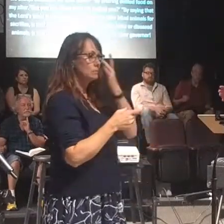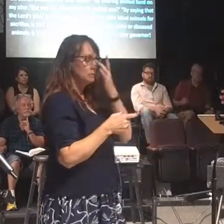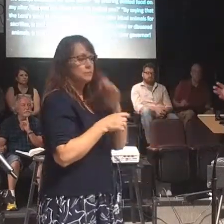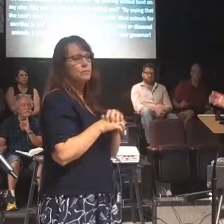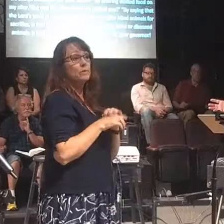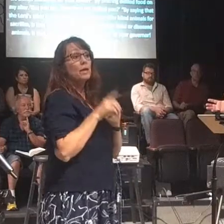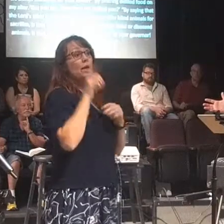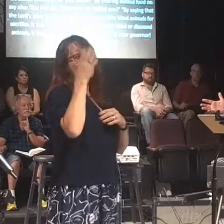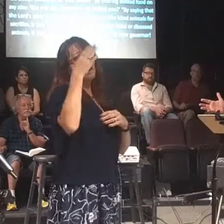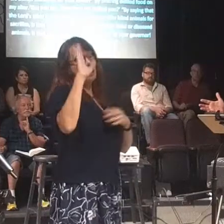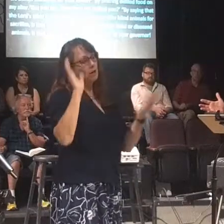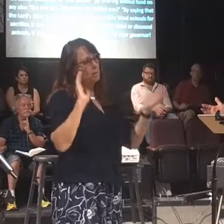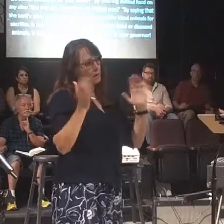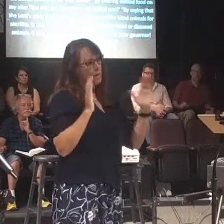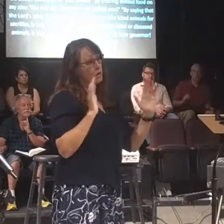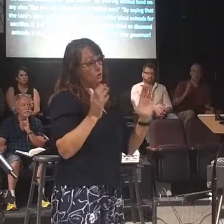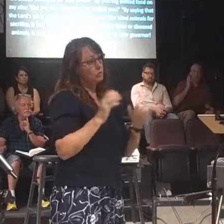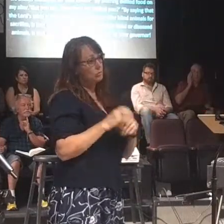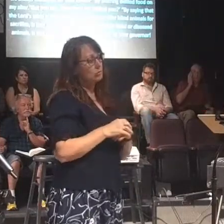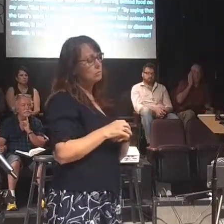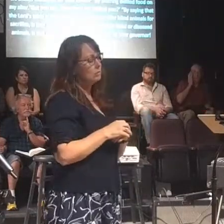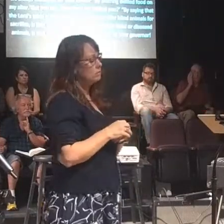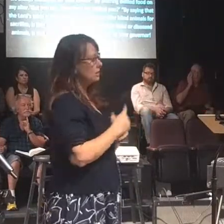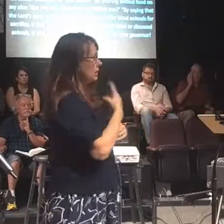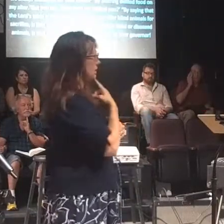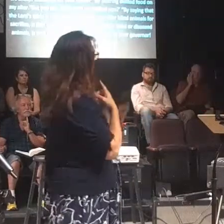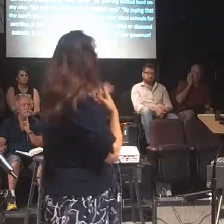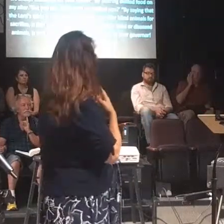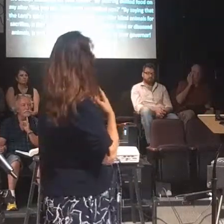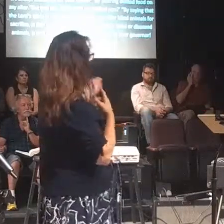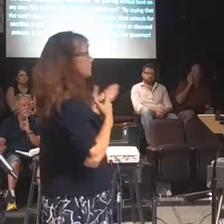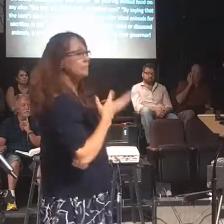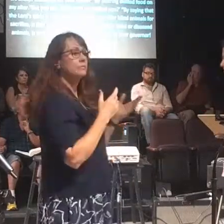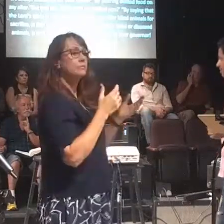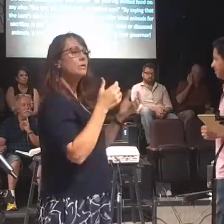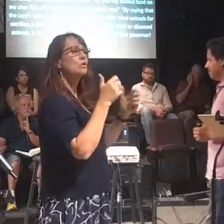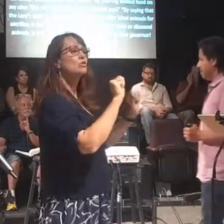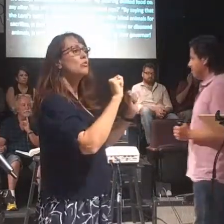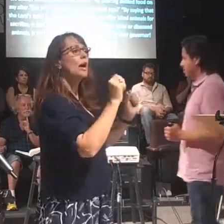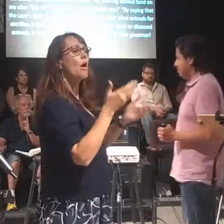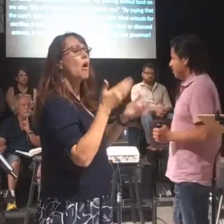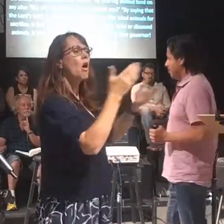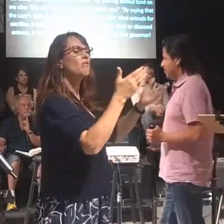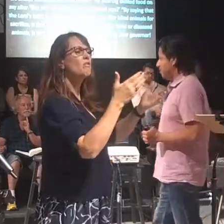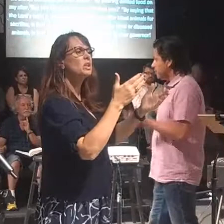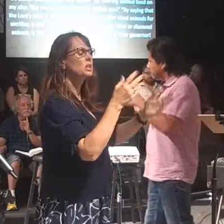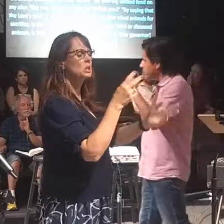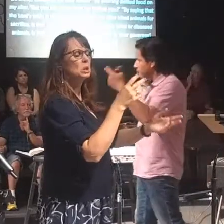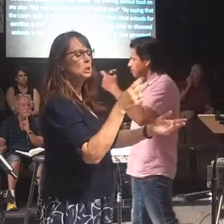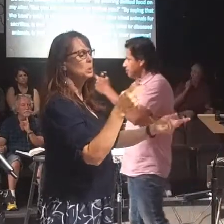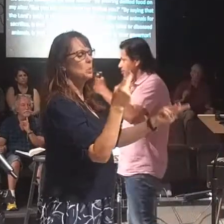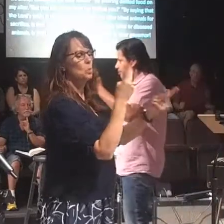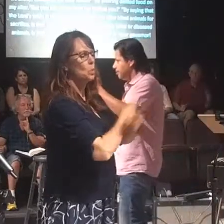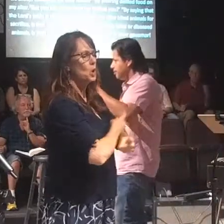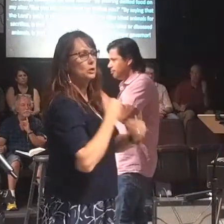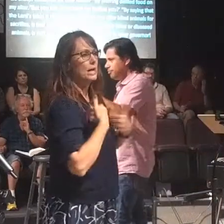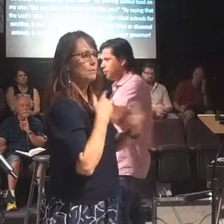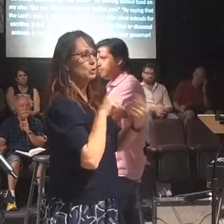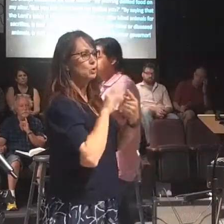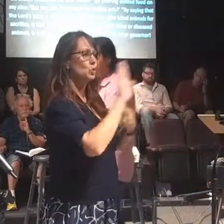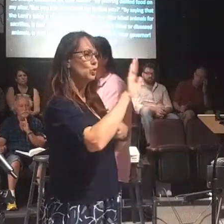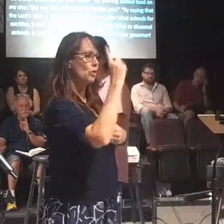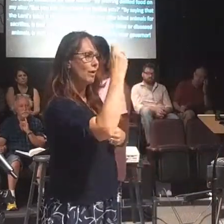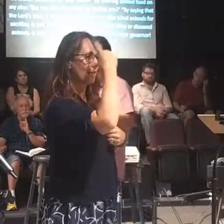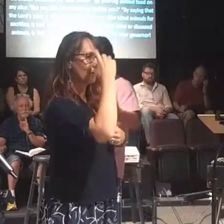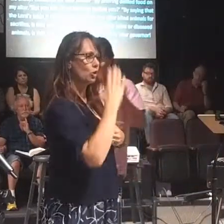about all relationships are like that, right? He says, try offering them to your governor. He goes, see,